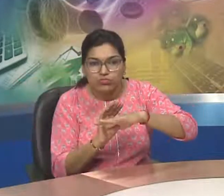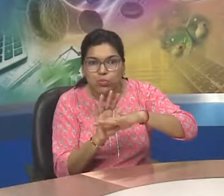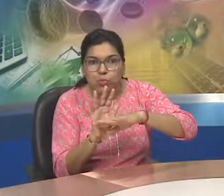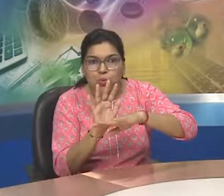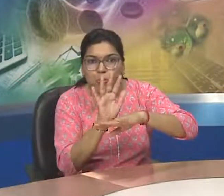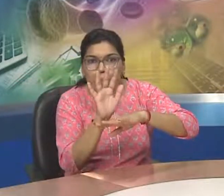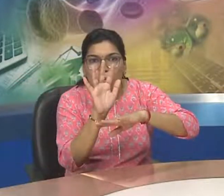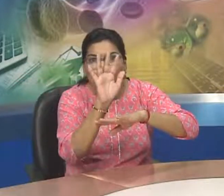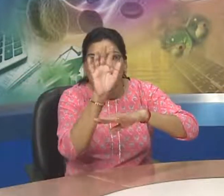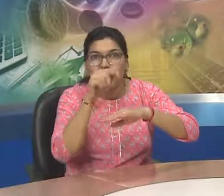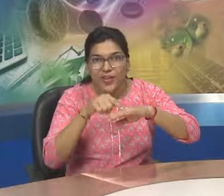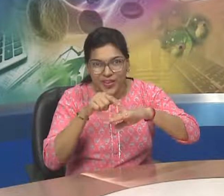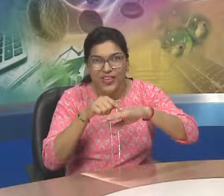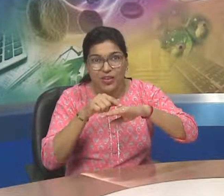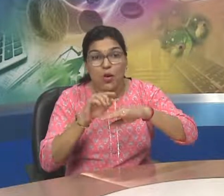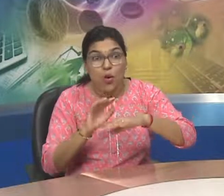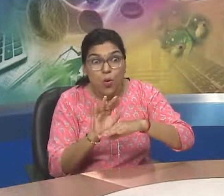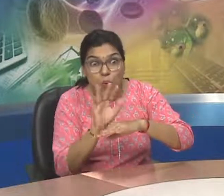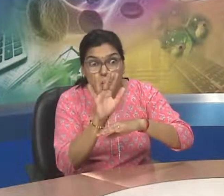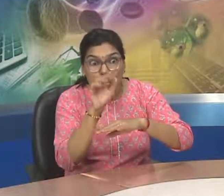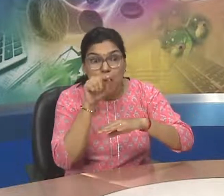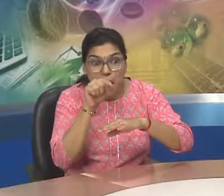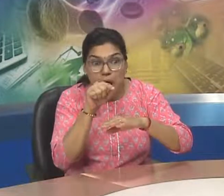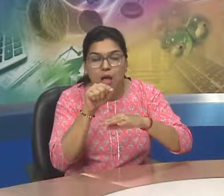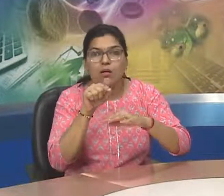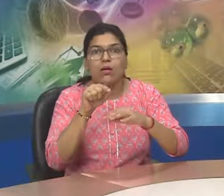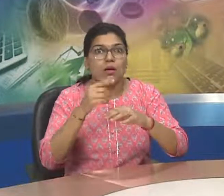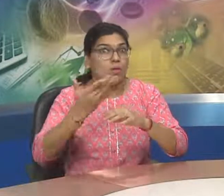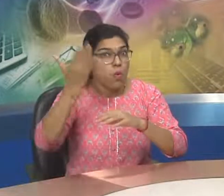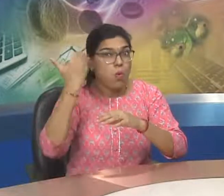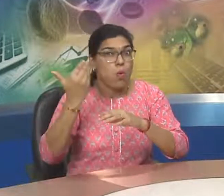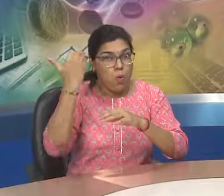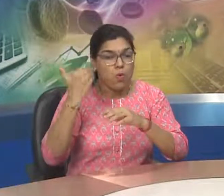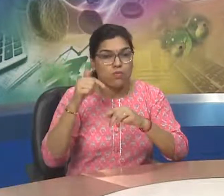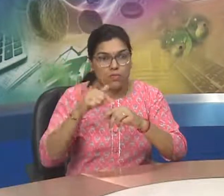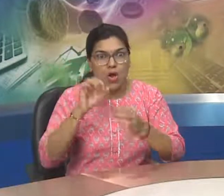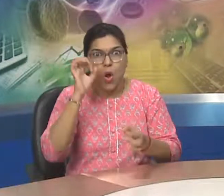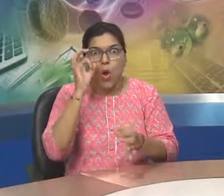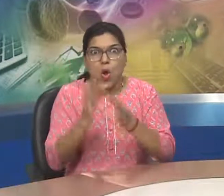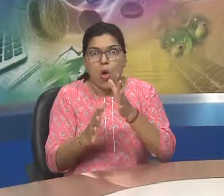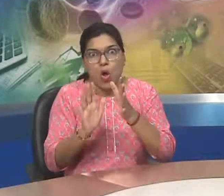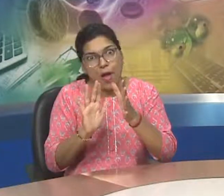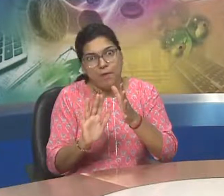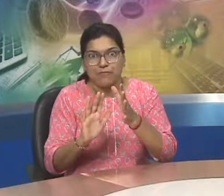As earth continued to cool,